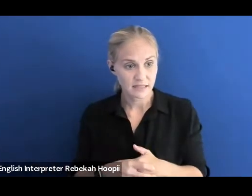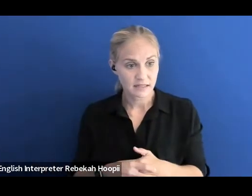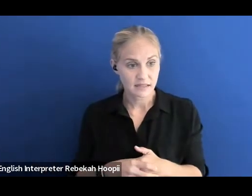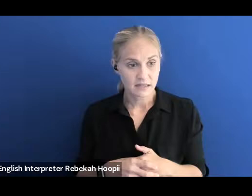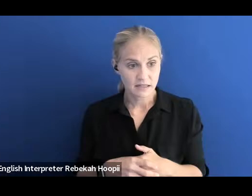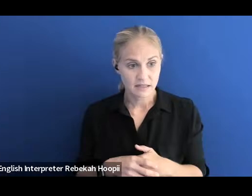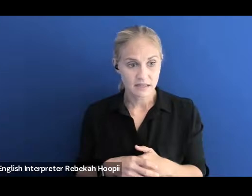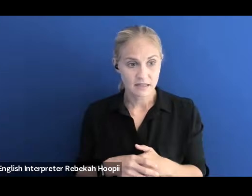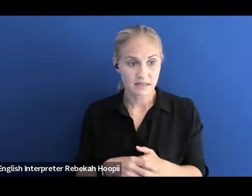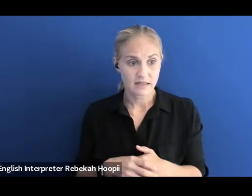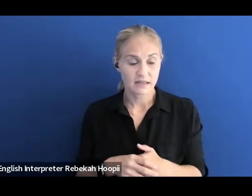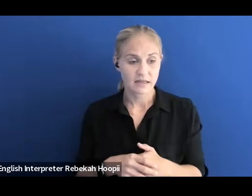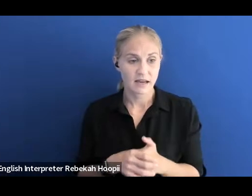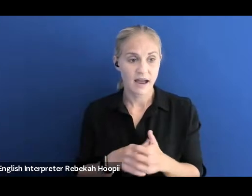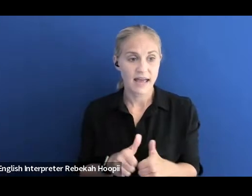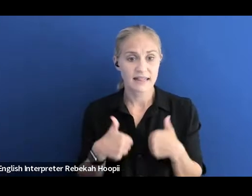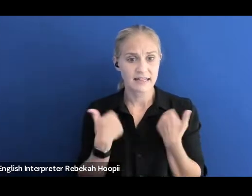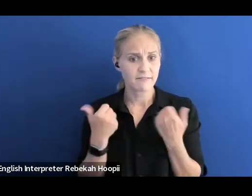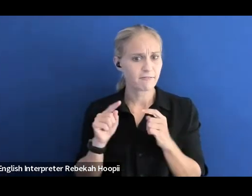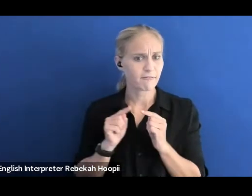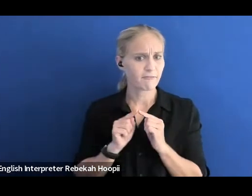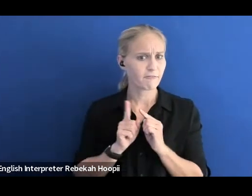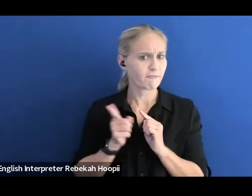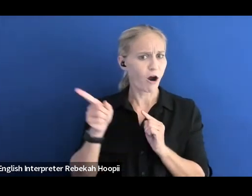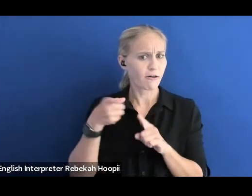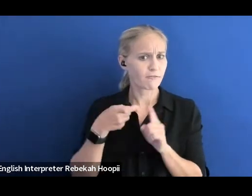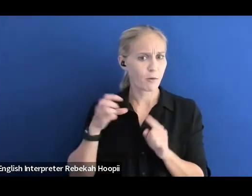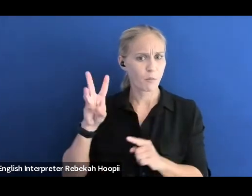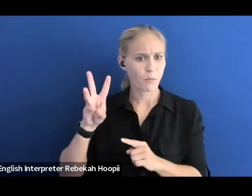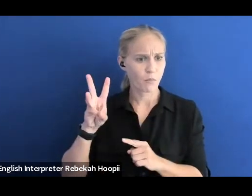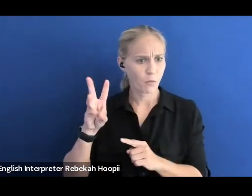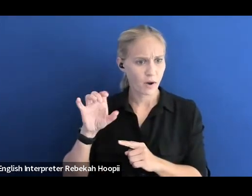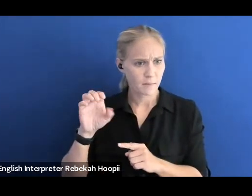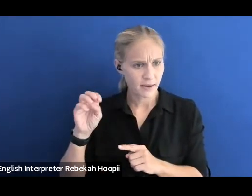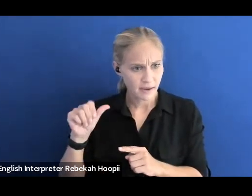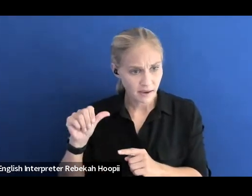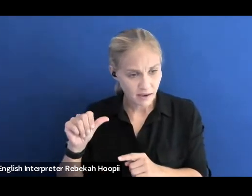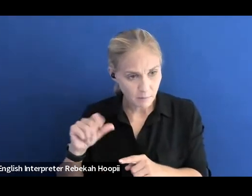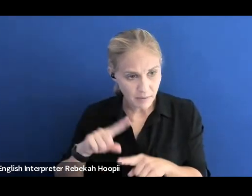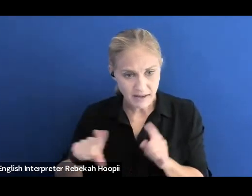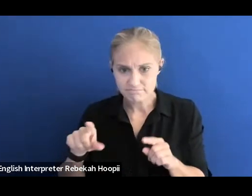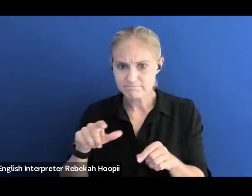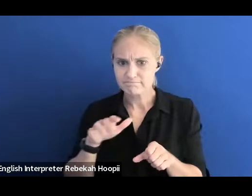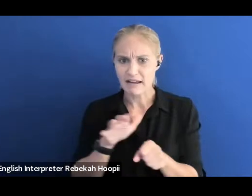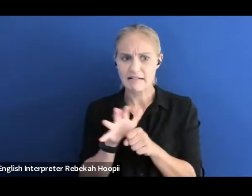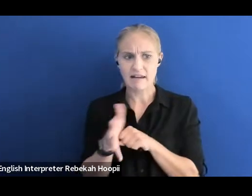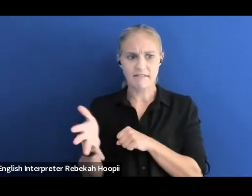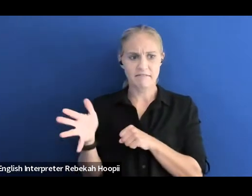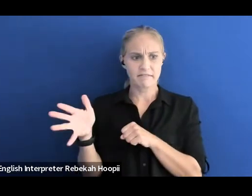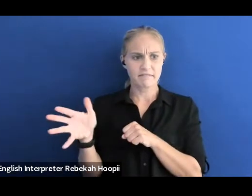from this, from there. And I sat in the middle of the night with the